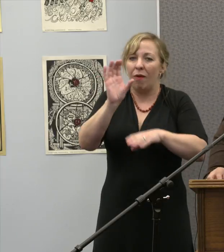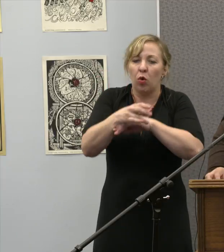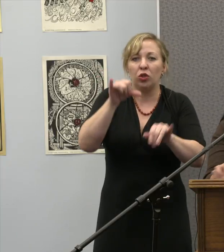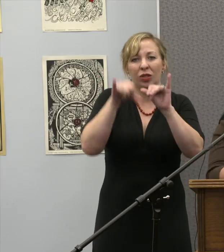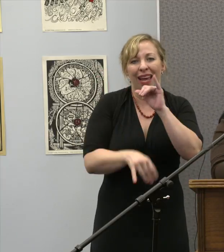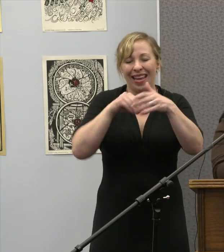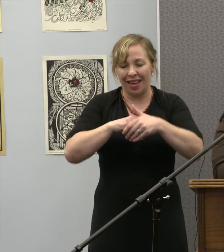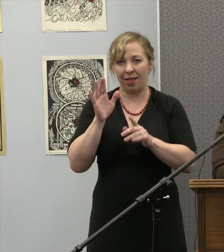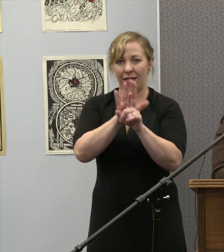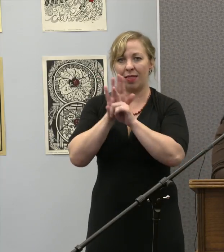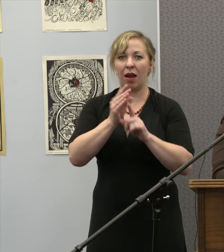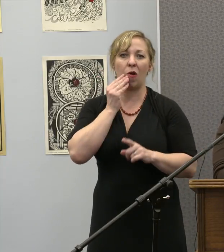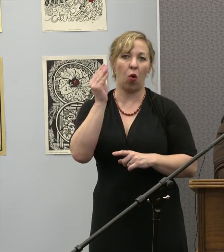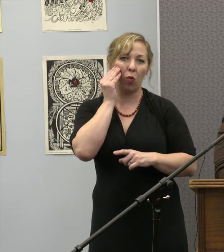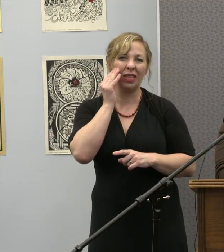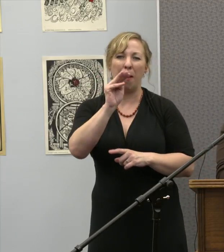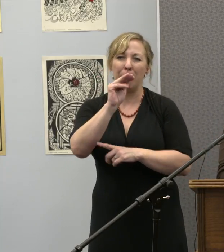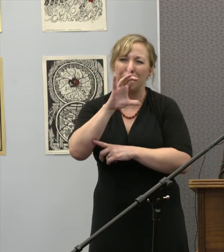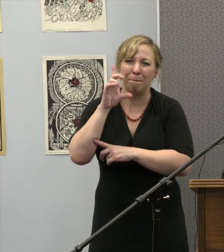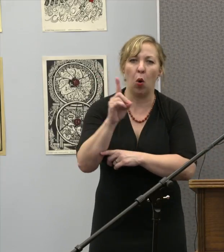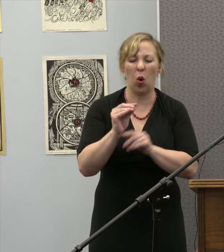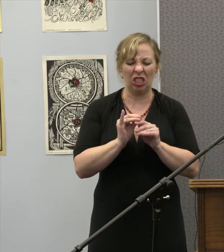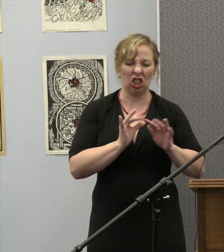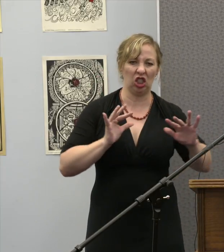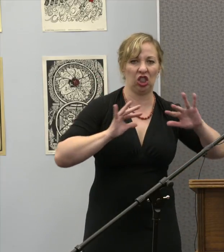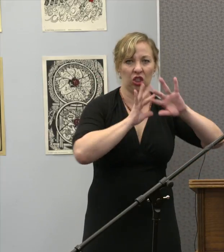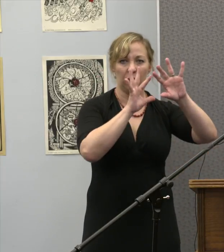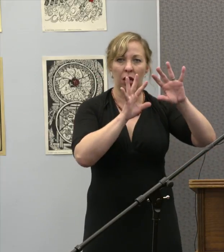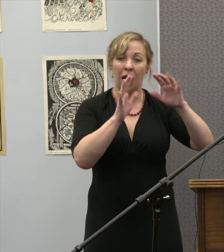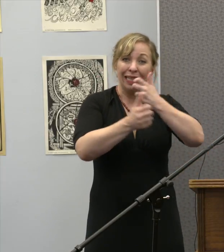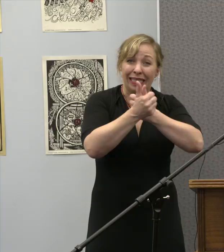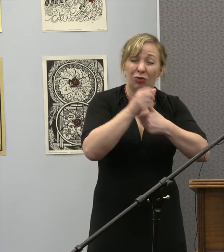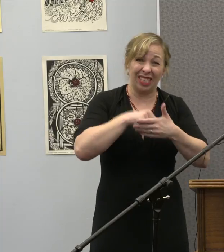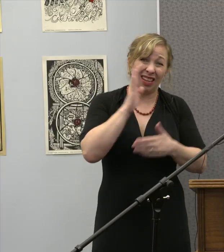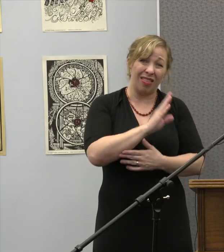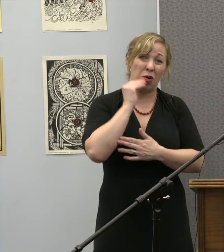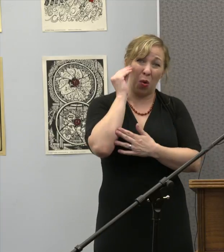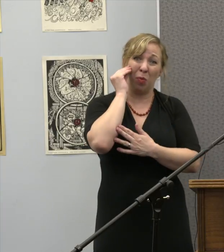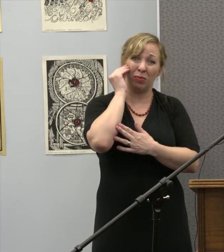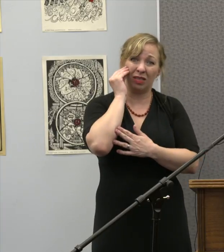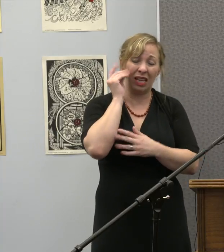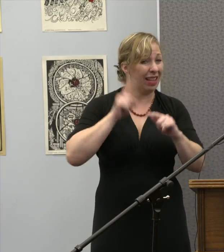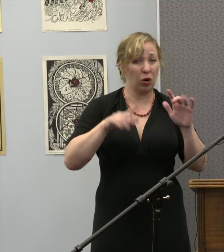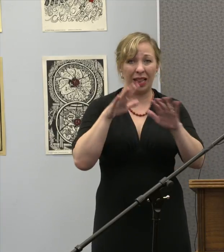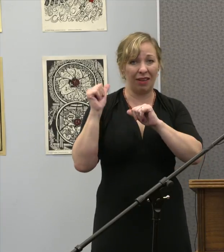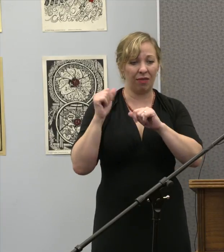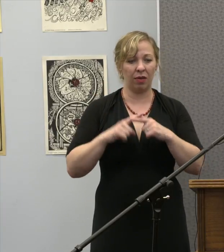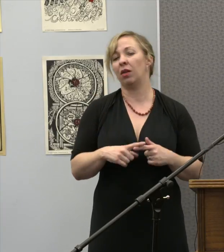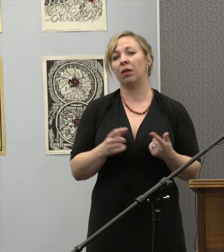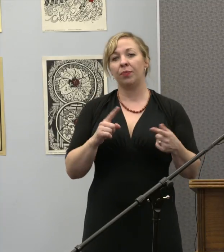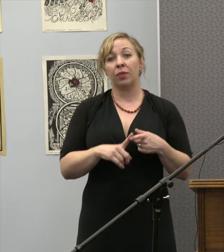been working with some of those organizations. The global climate crisis has become a multiplier of these injustices.